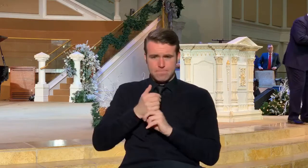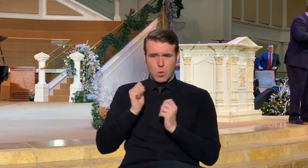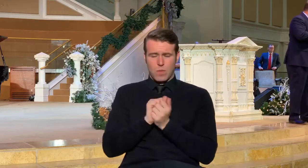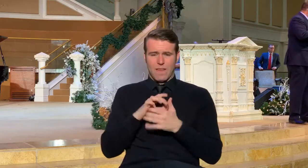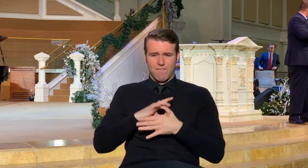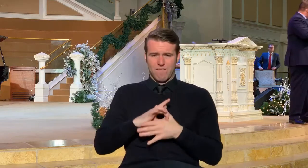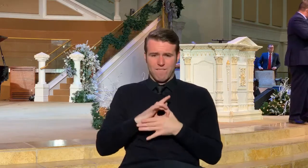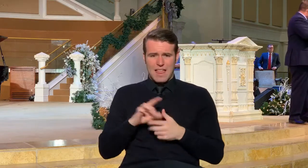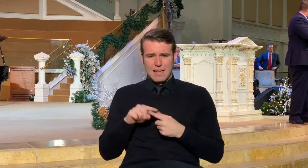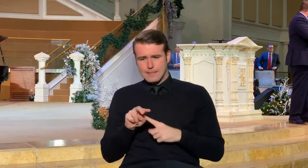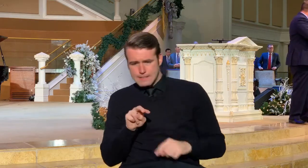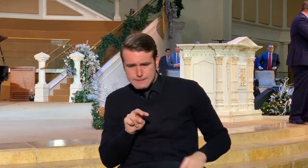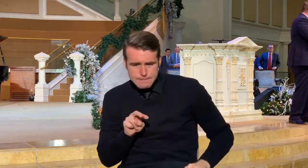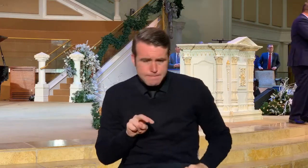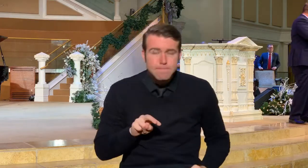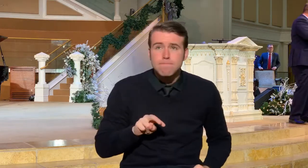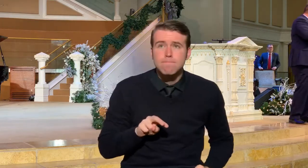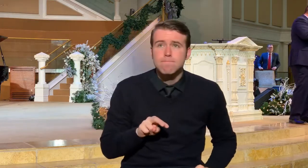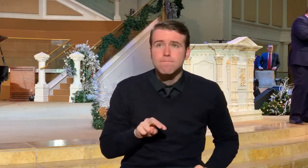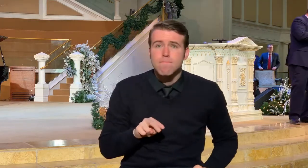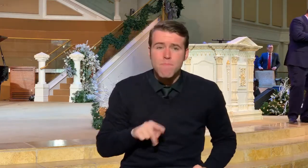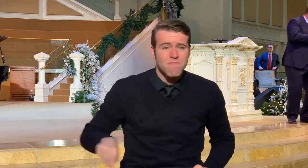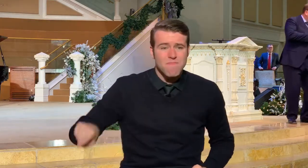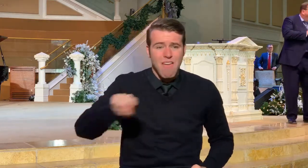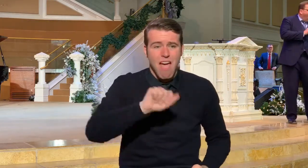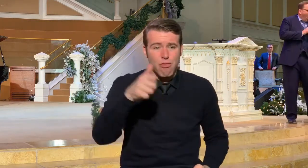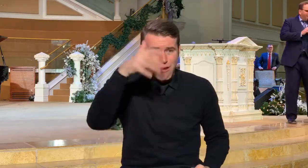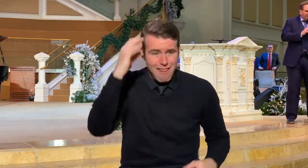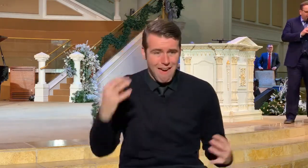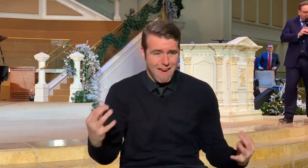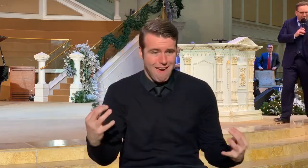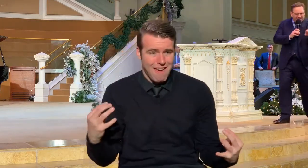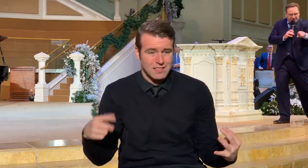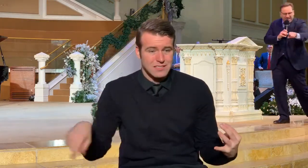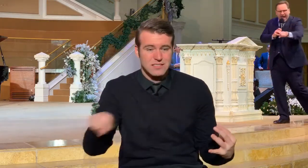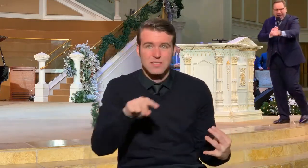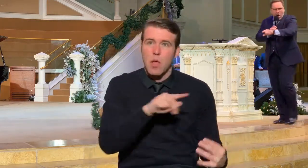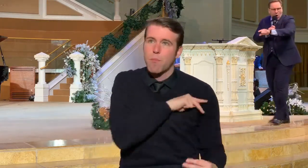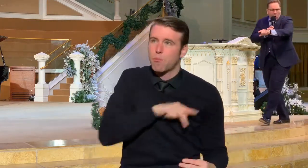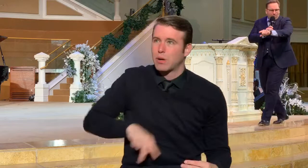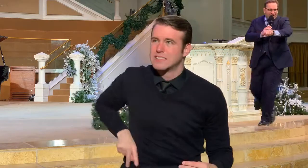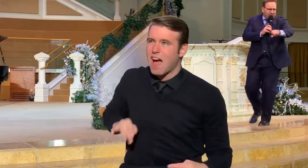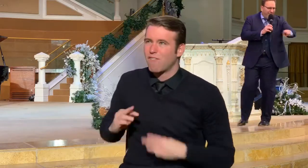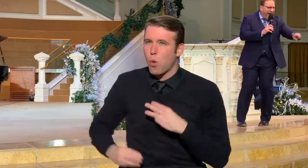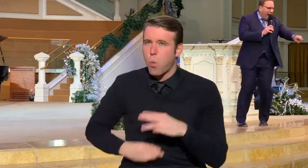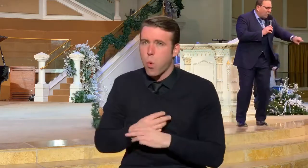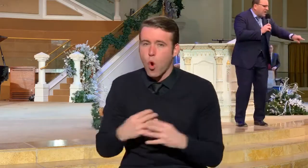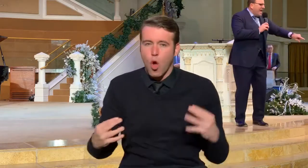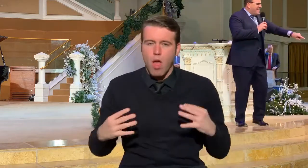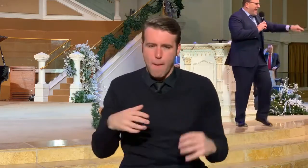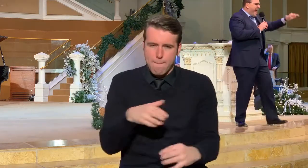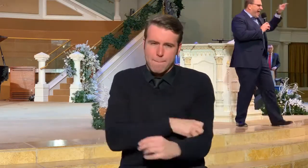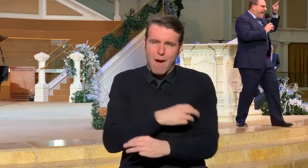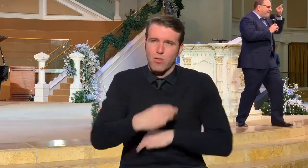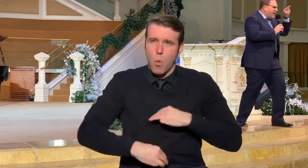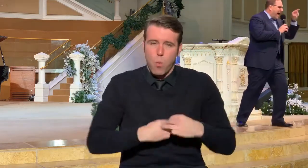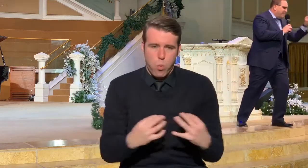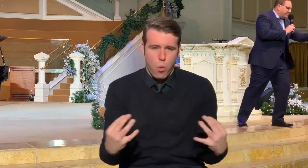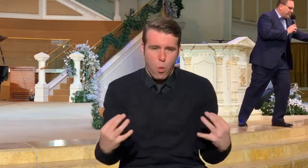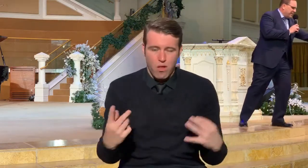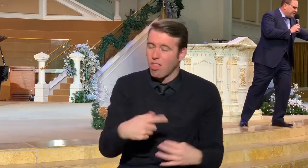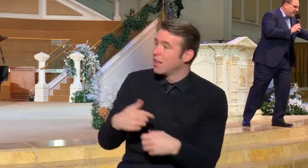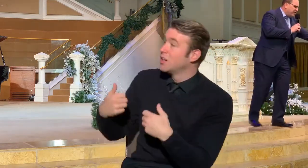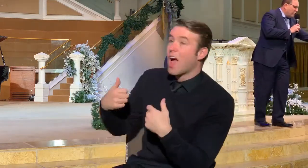flesh, he looked down at a whole bunch of lions, a whole bunch of princes, and a whole bunch of powers that had